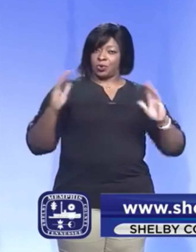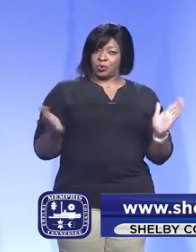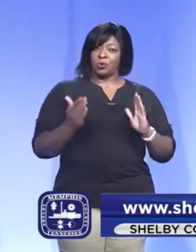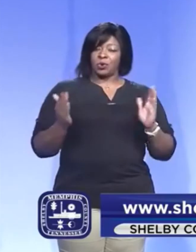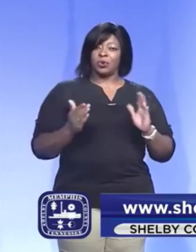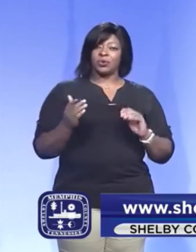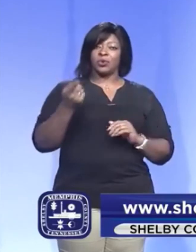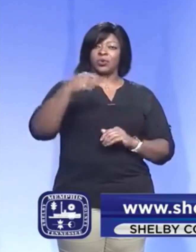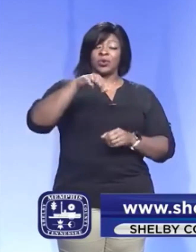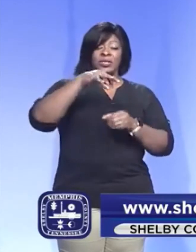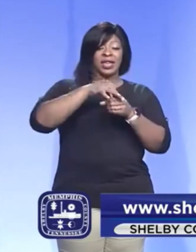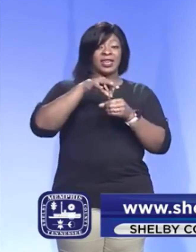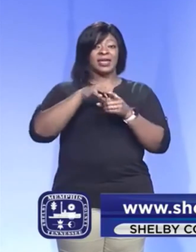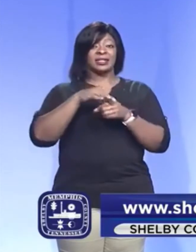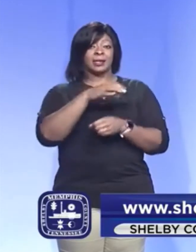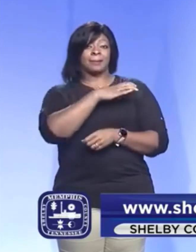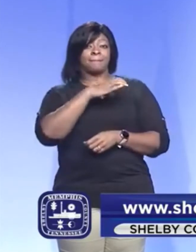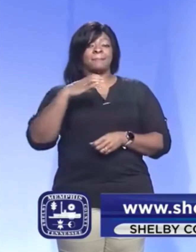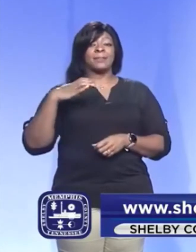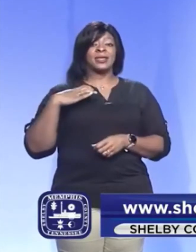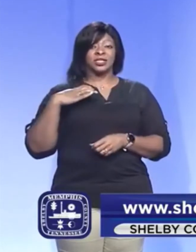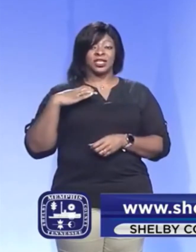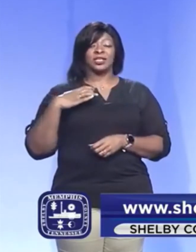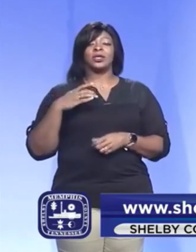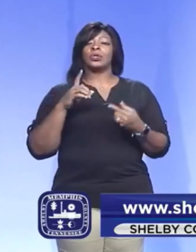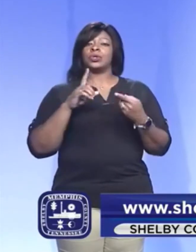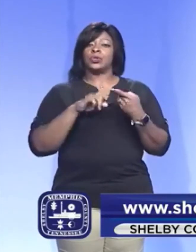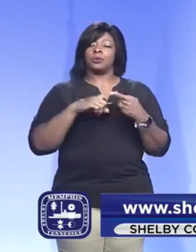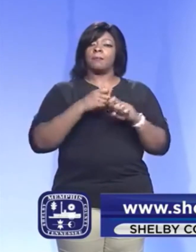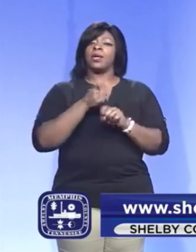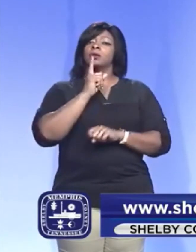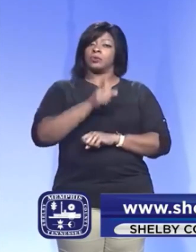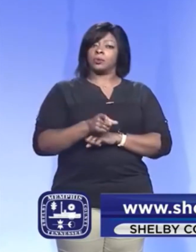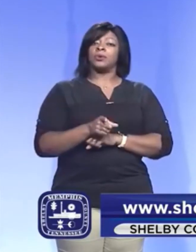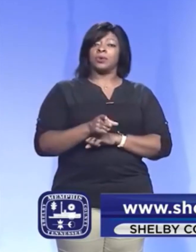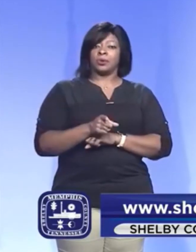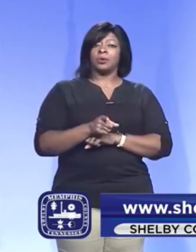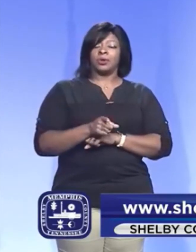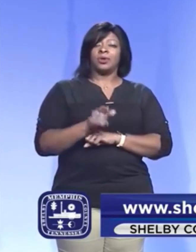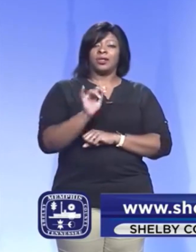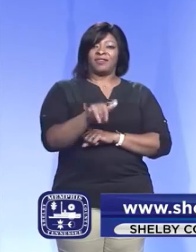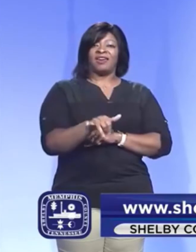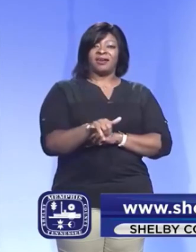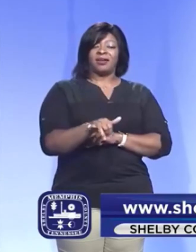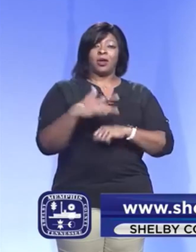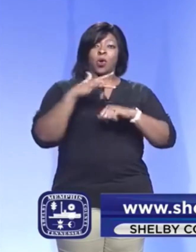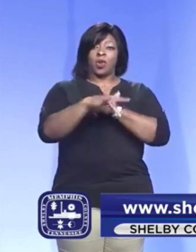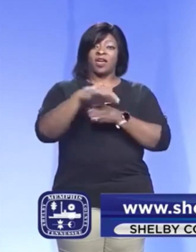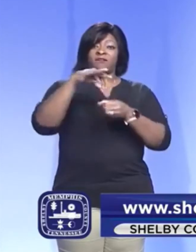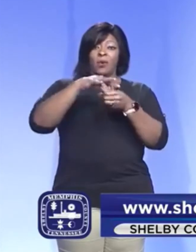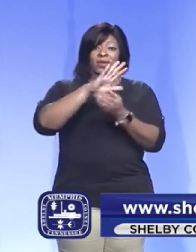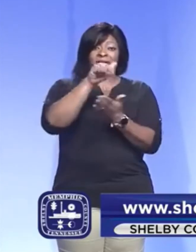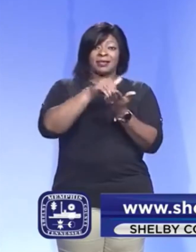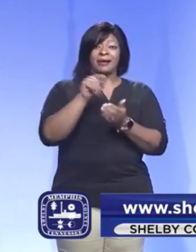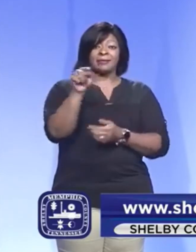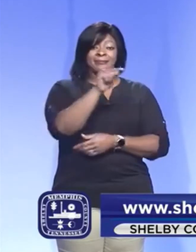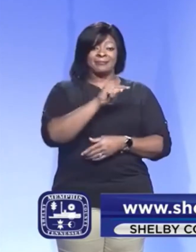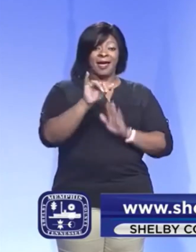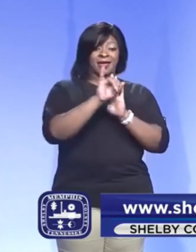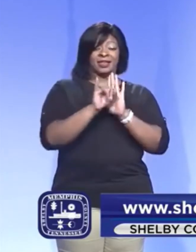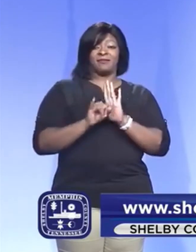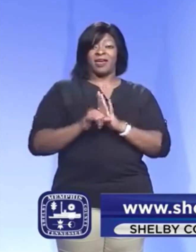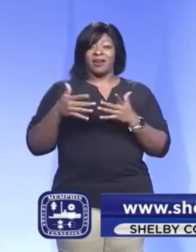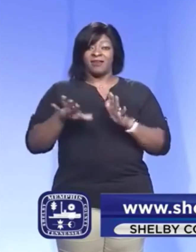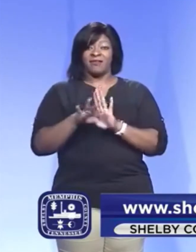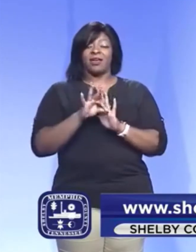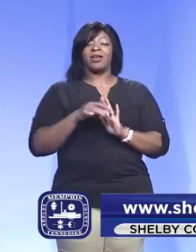the Election Commission to ensure that the early voting sites that you have identified,